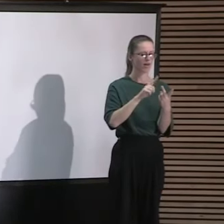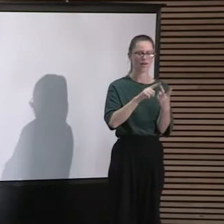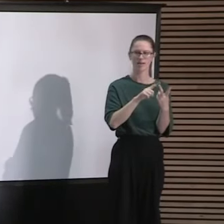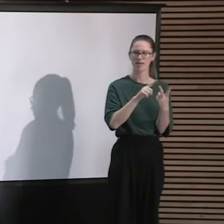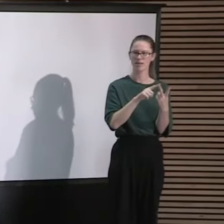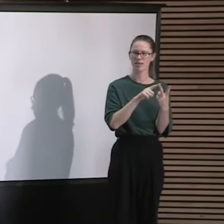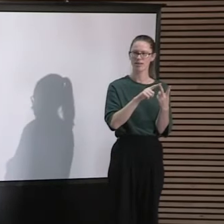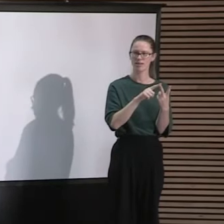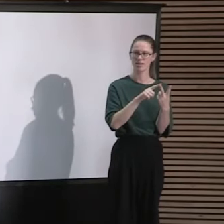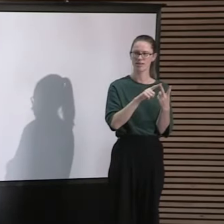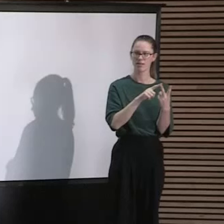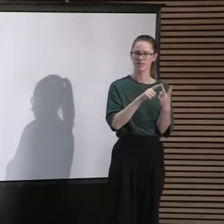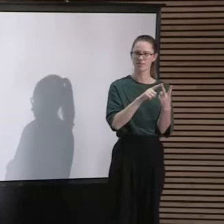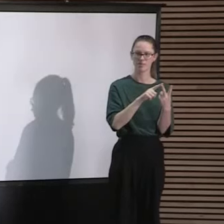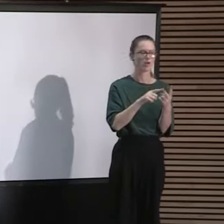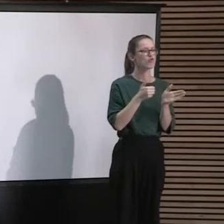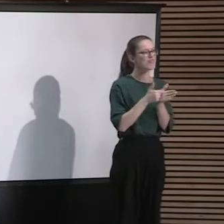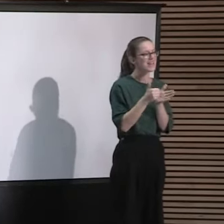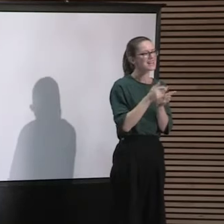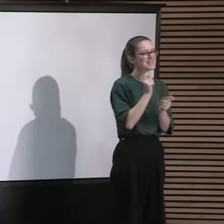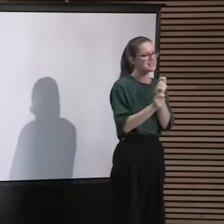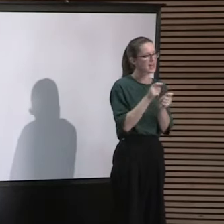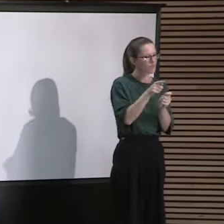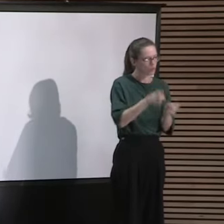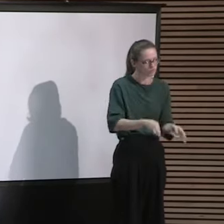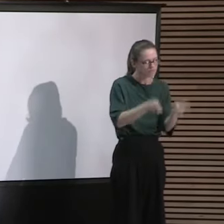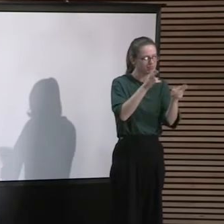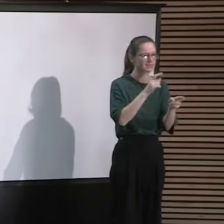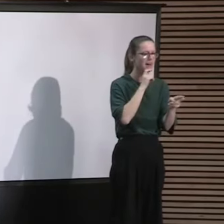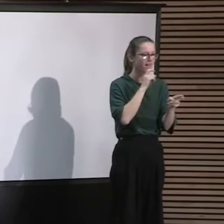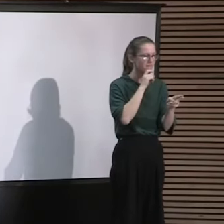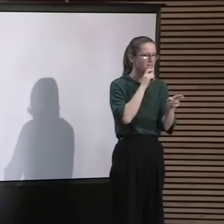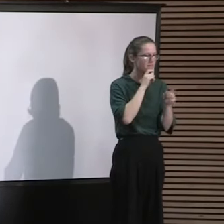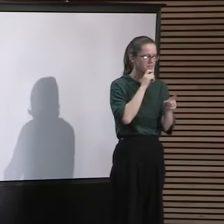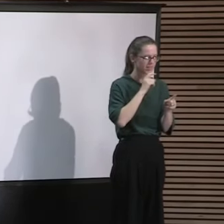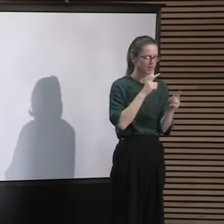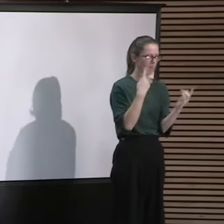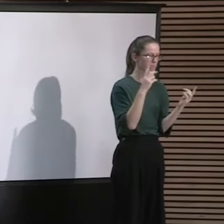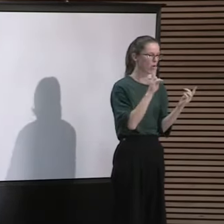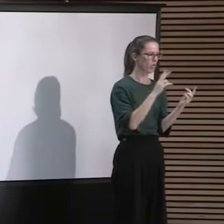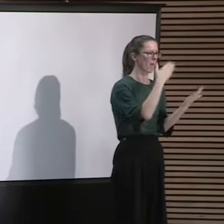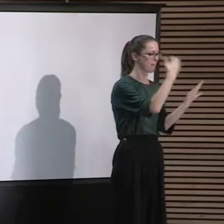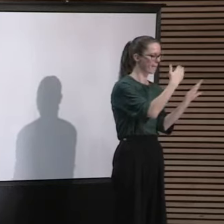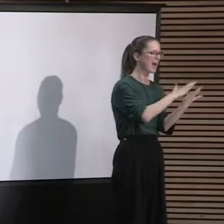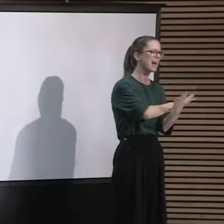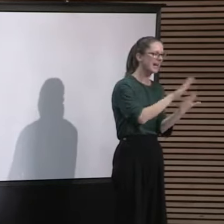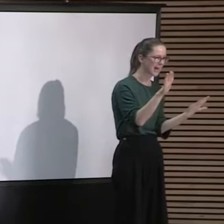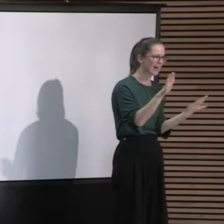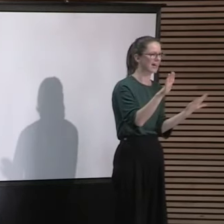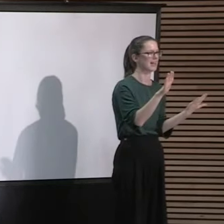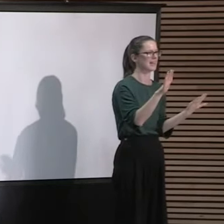formalising the routine testing that will go forward from here. The order that I have put in place this week, or the two orders that I've put in place this week, are